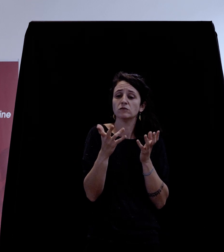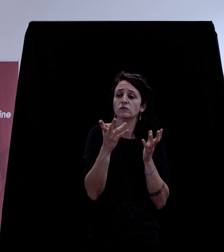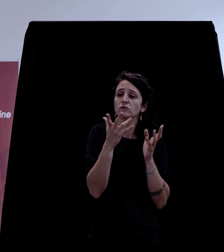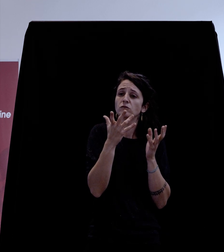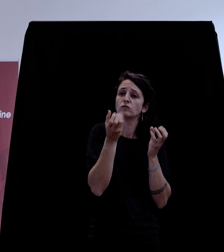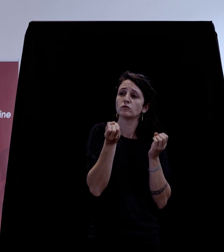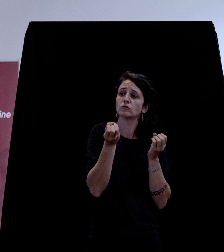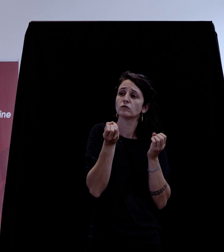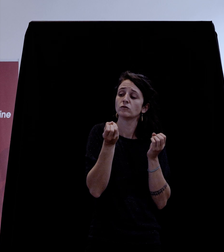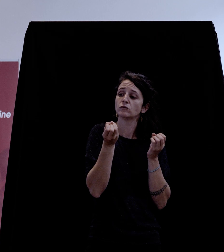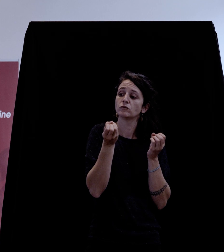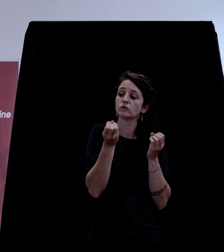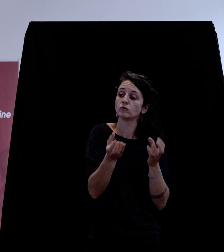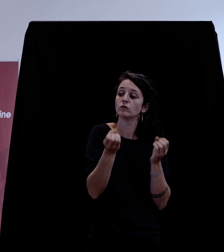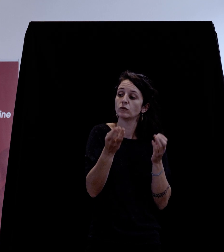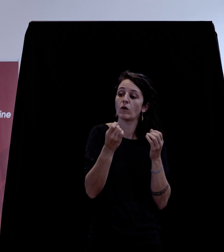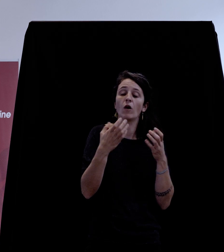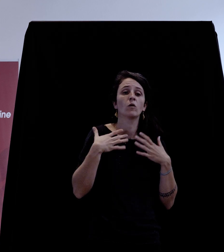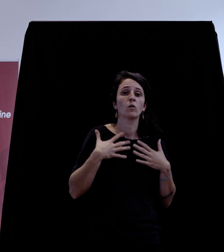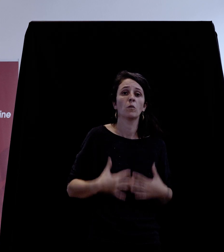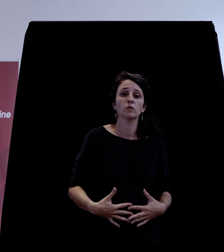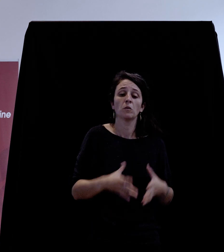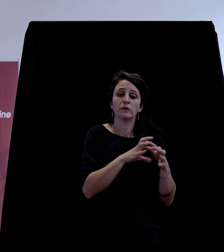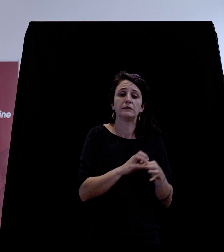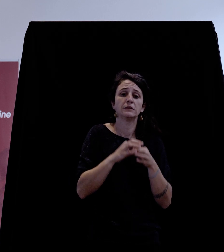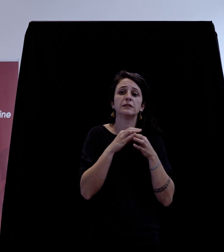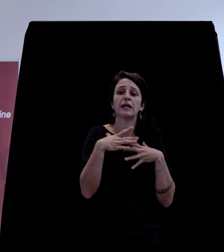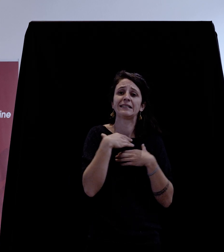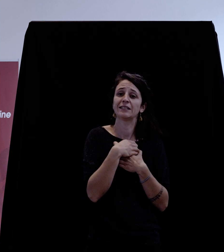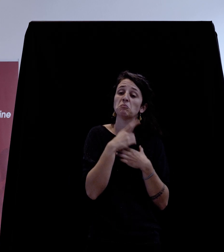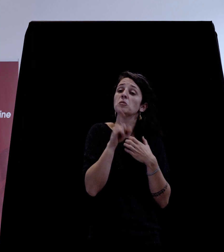most any behavior could be a sign of anxiety. So